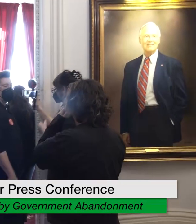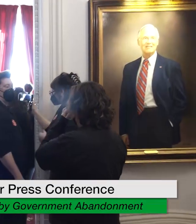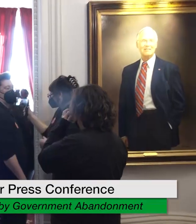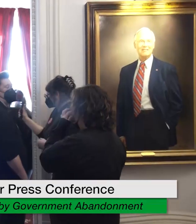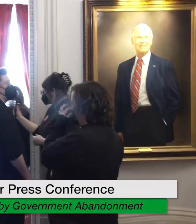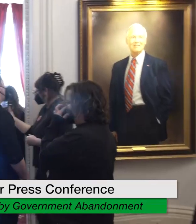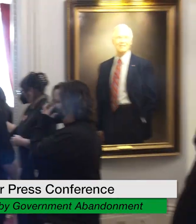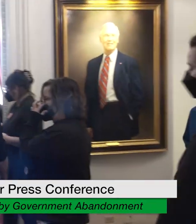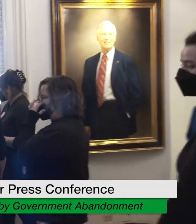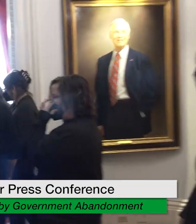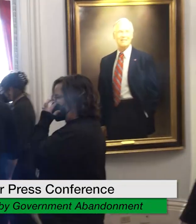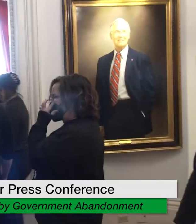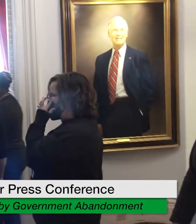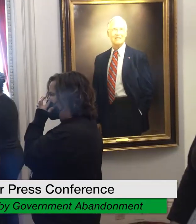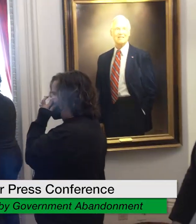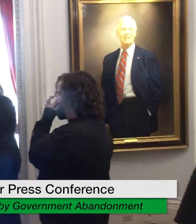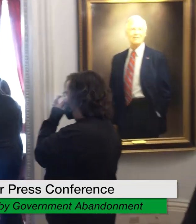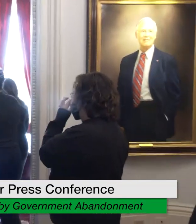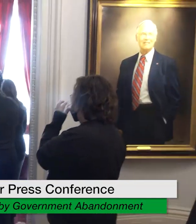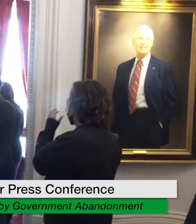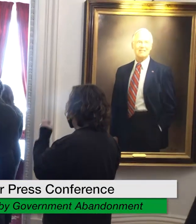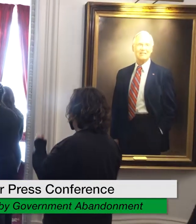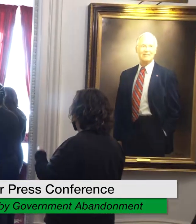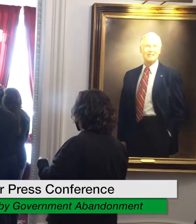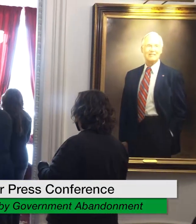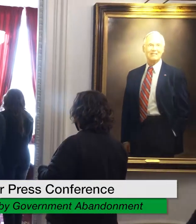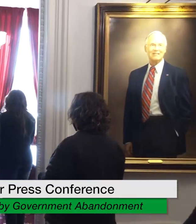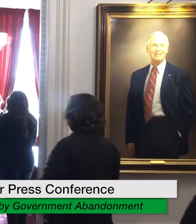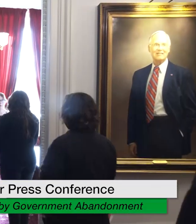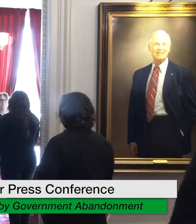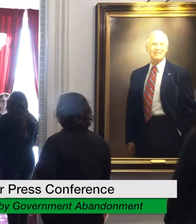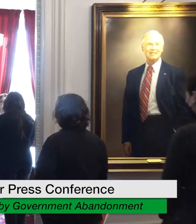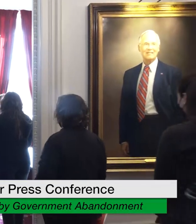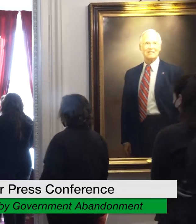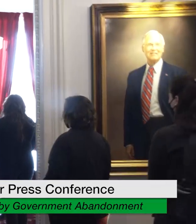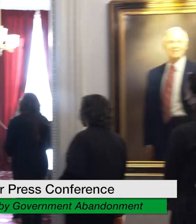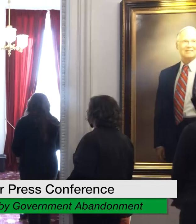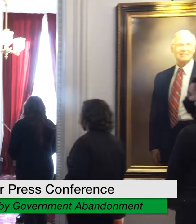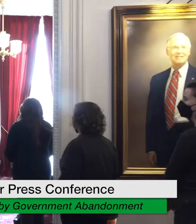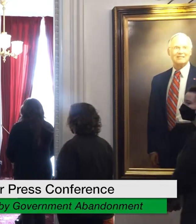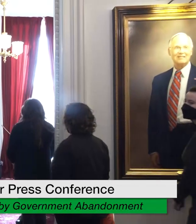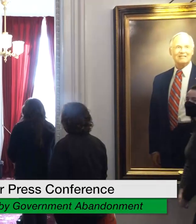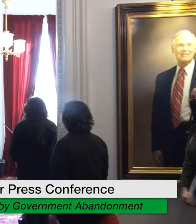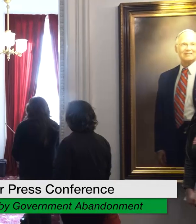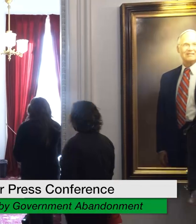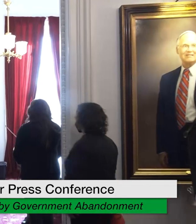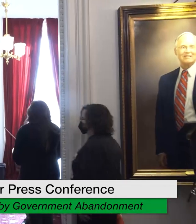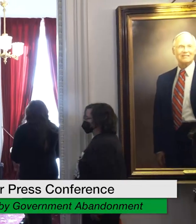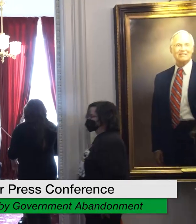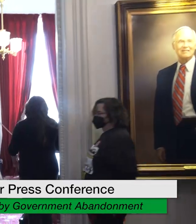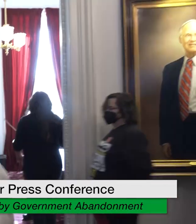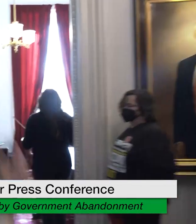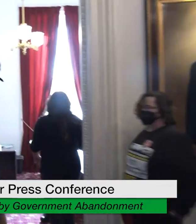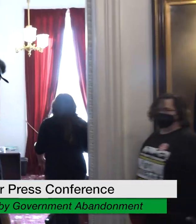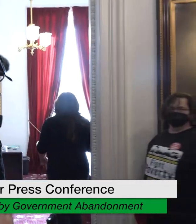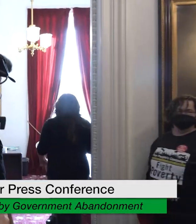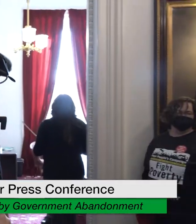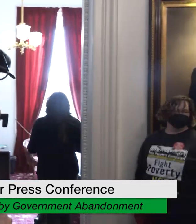I went down to the governor's office. I took back what he stole from me.